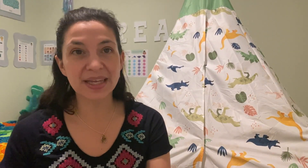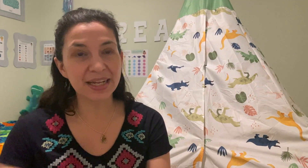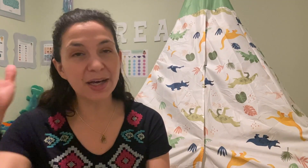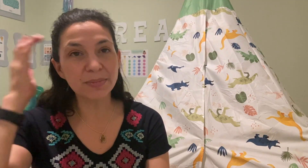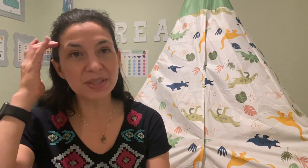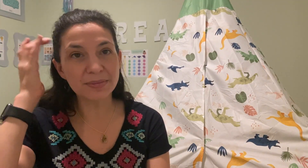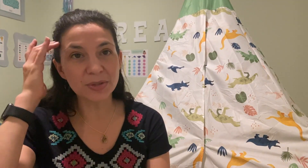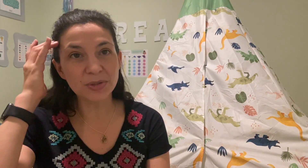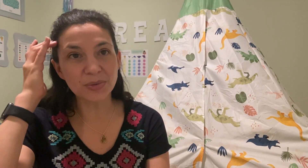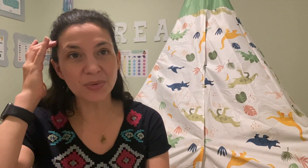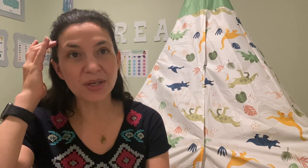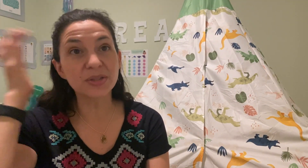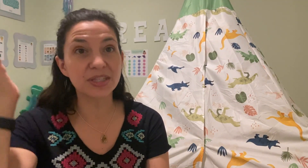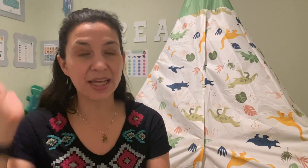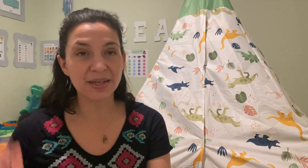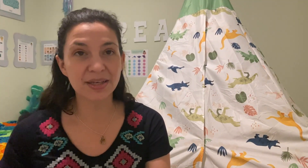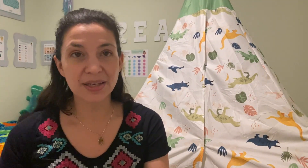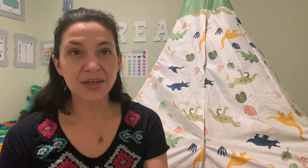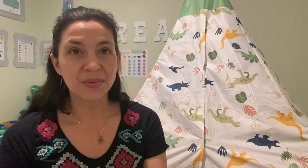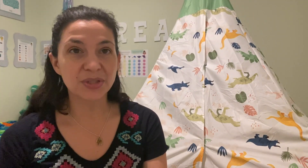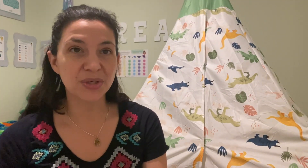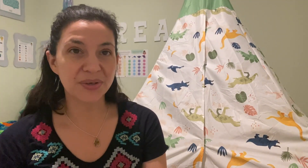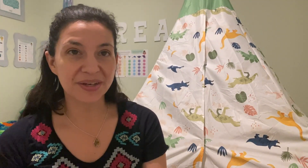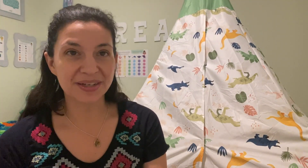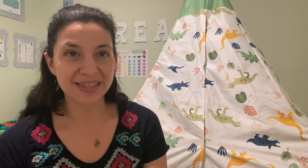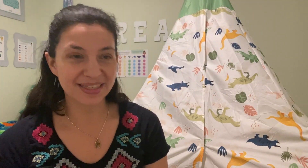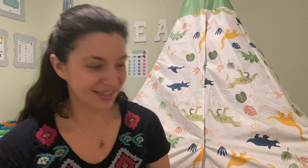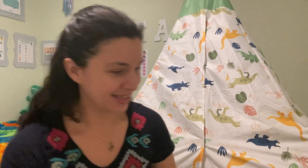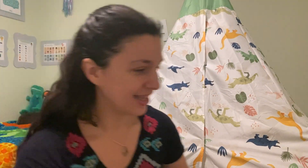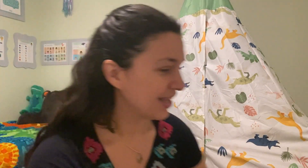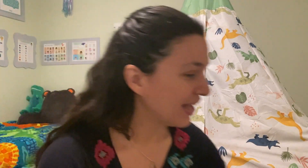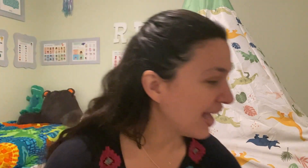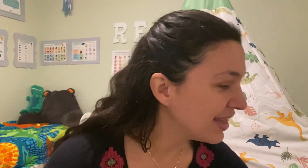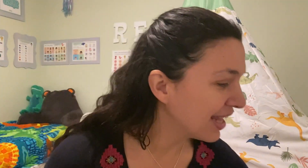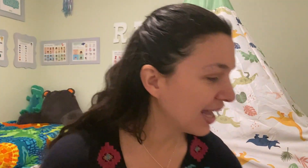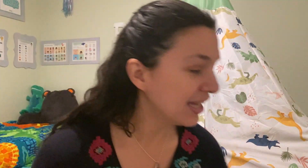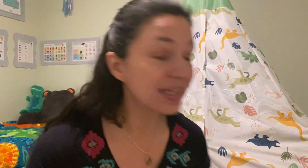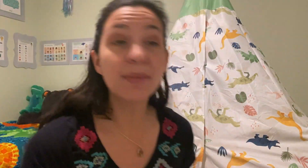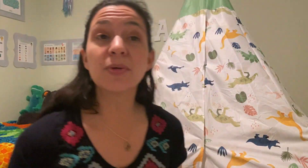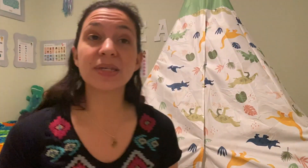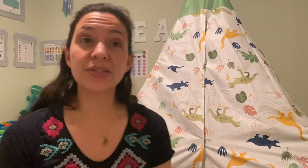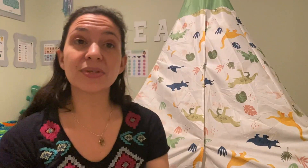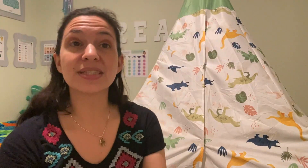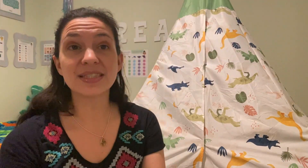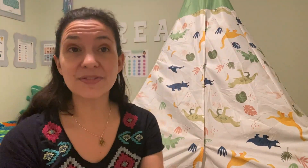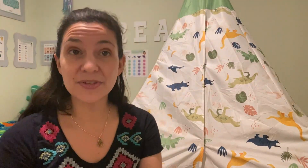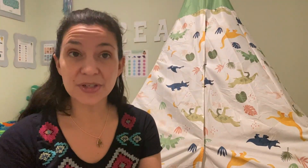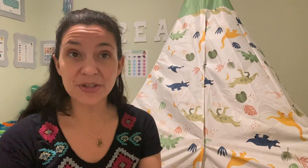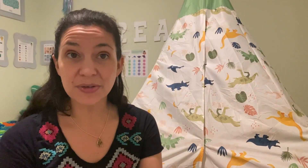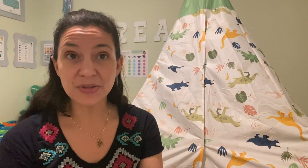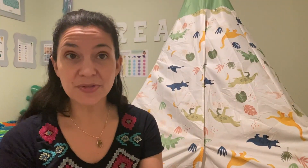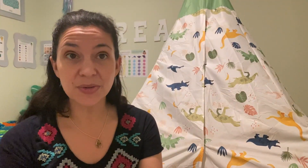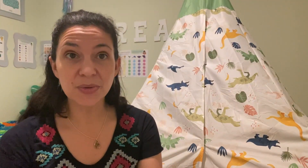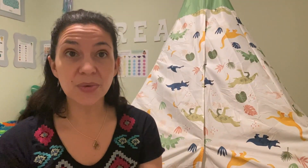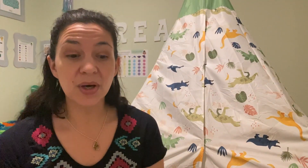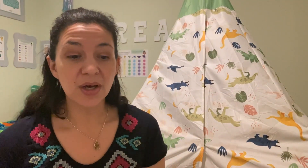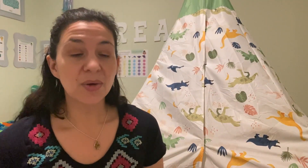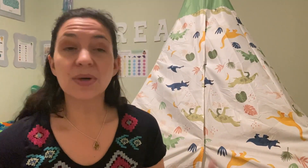it helps him to understand what's going on. And then I have a couple resources for those of you who want to